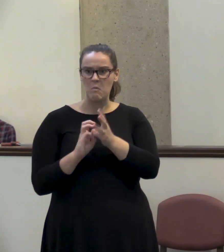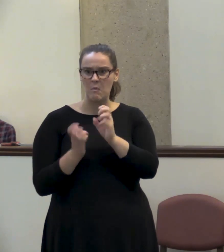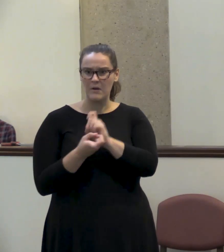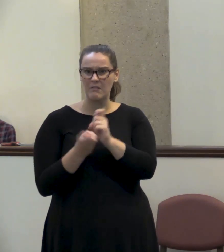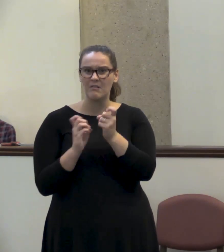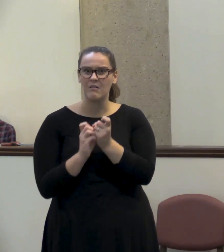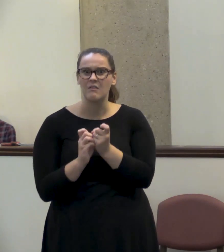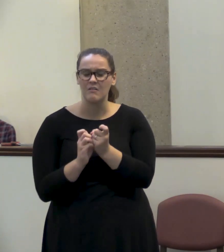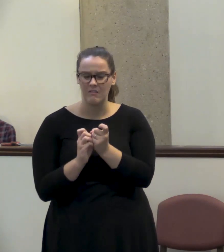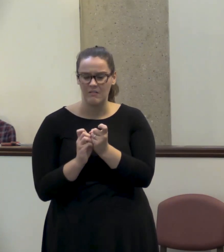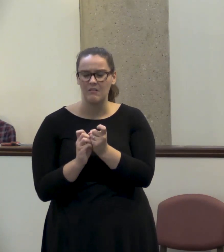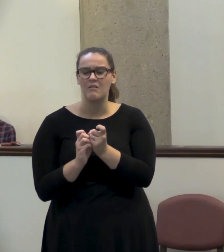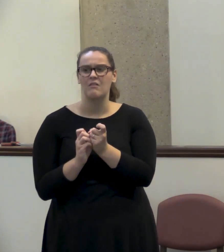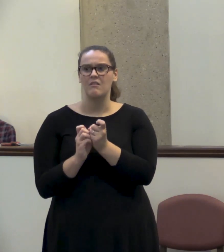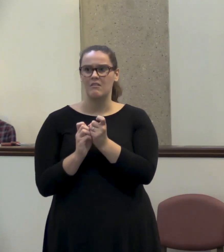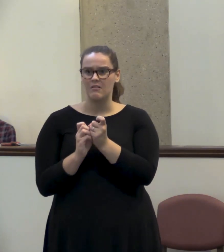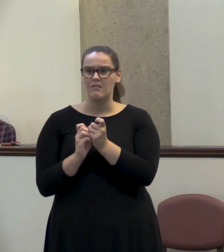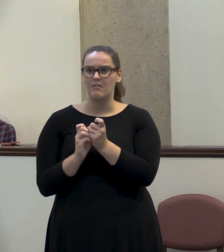now?